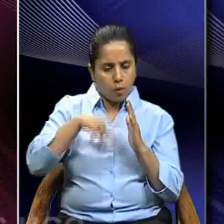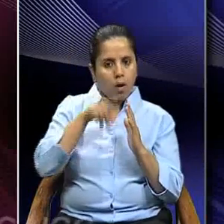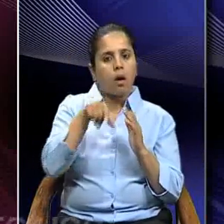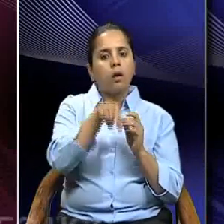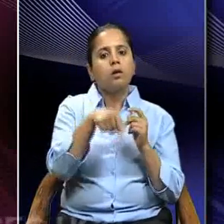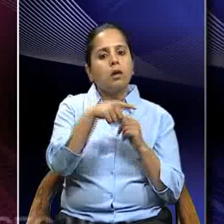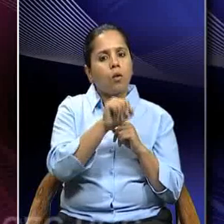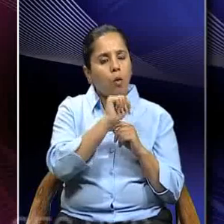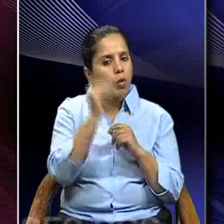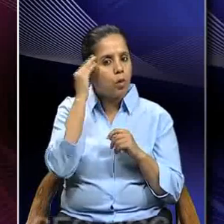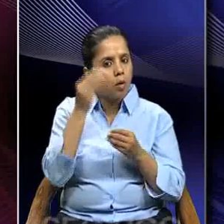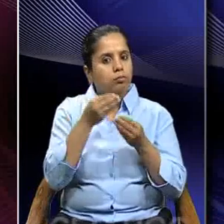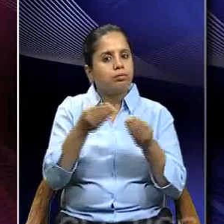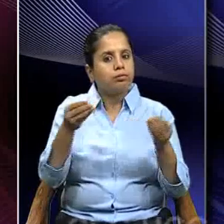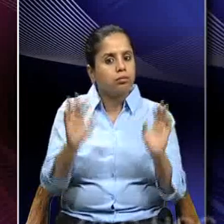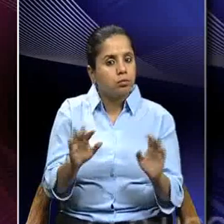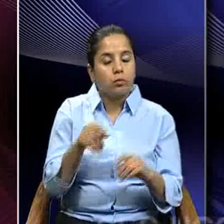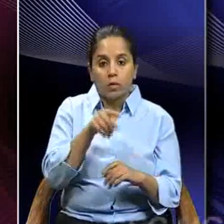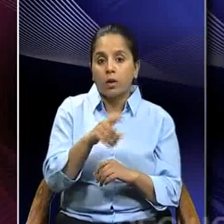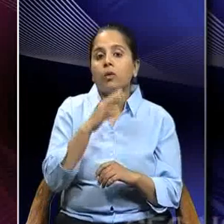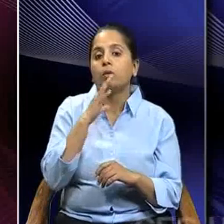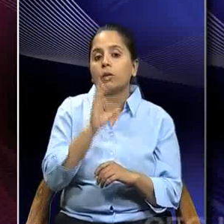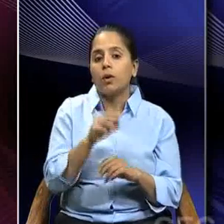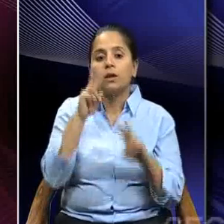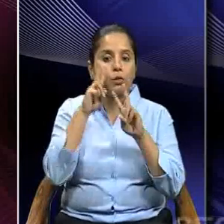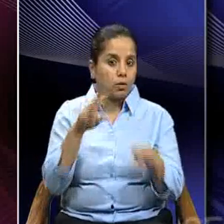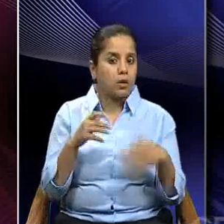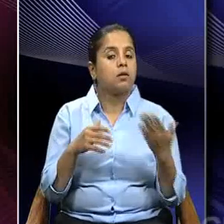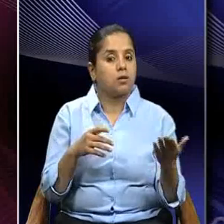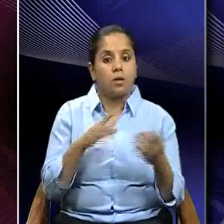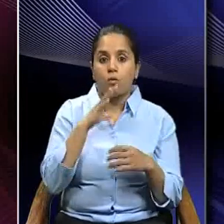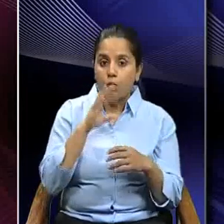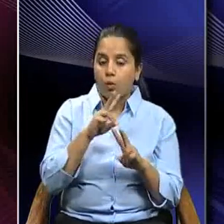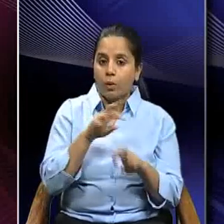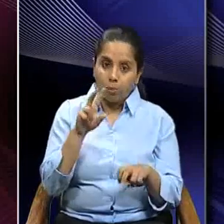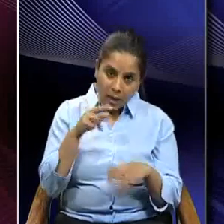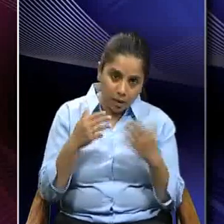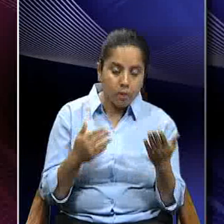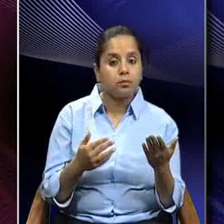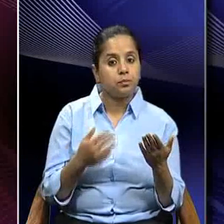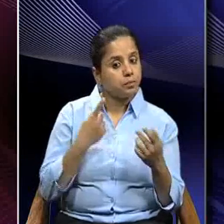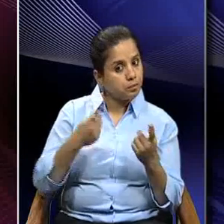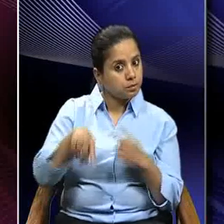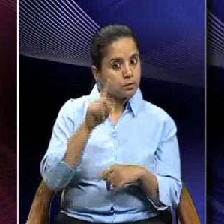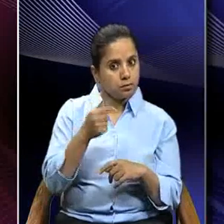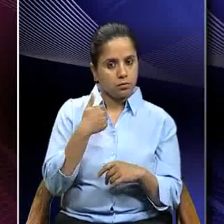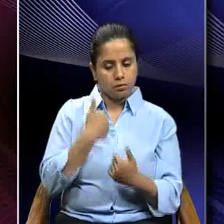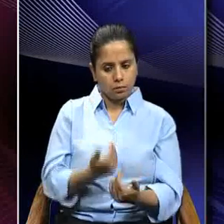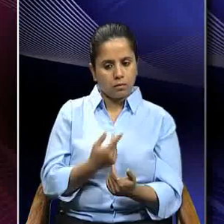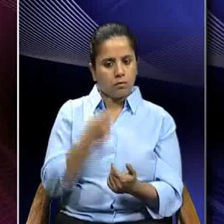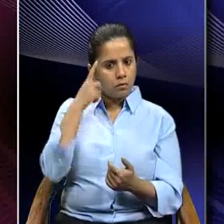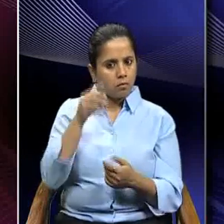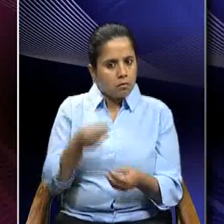to the body of knowledge. And that is what real research is, that is what actual research is. That we should be in a position to